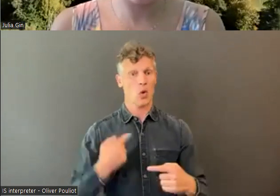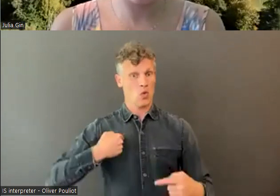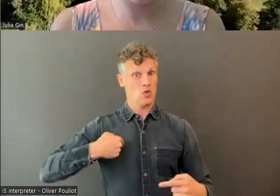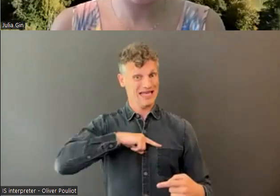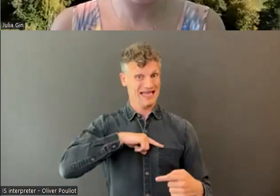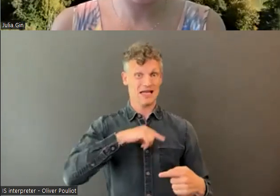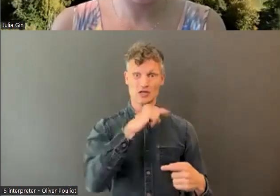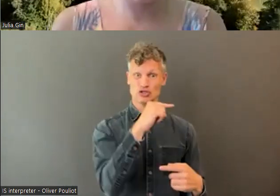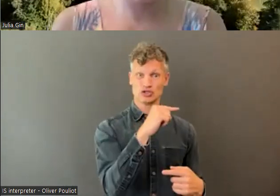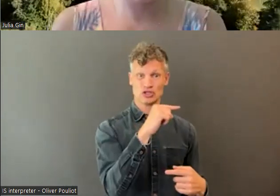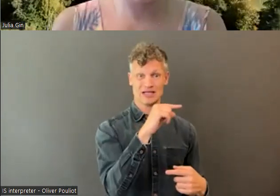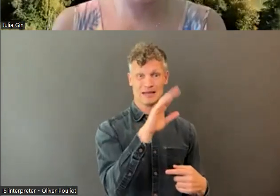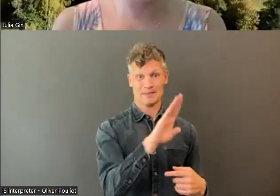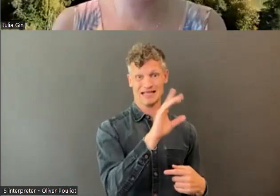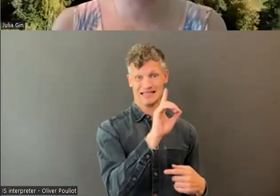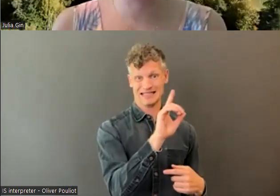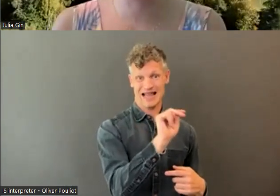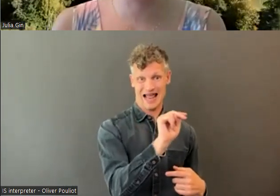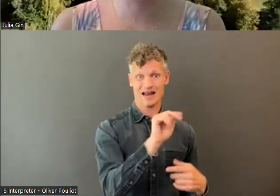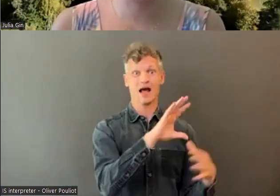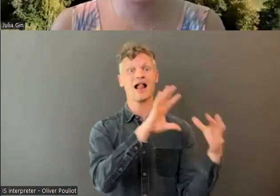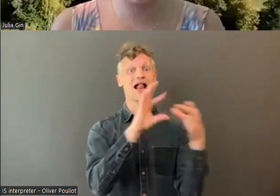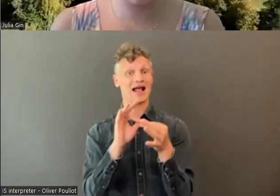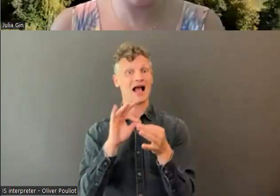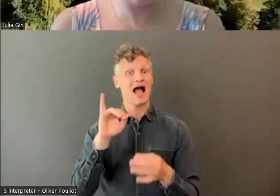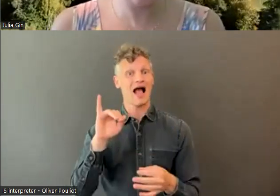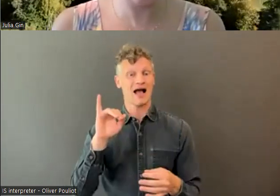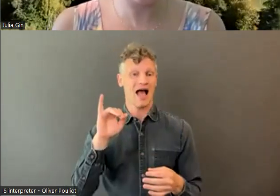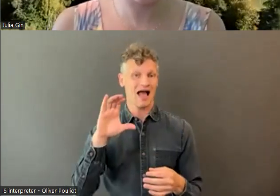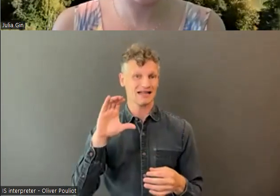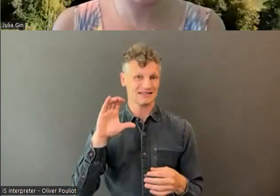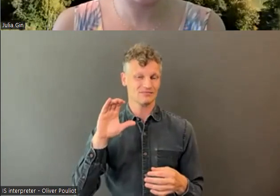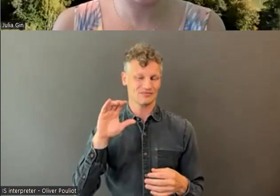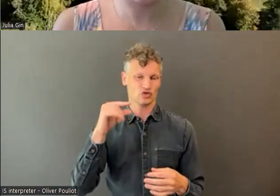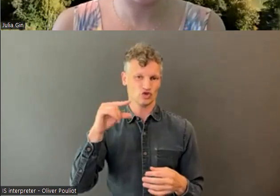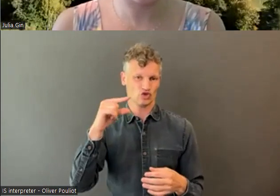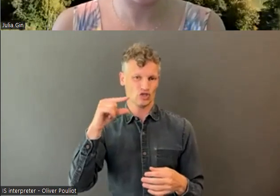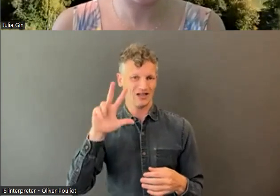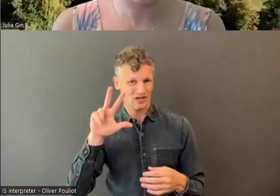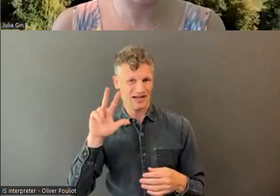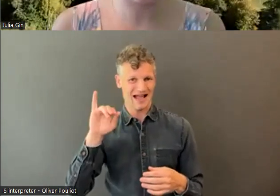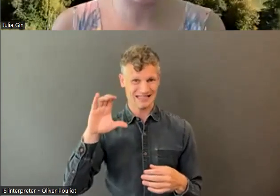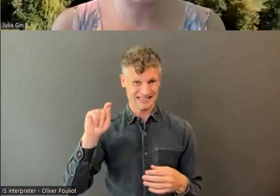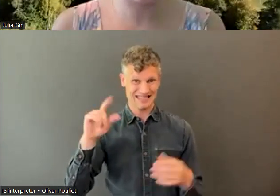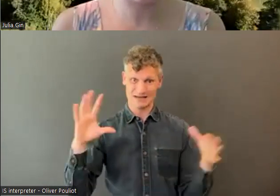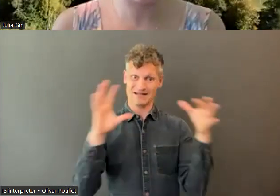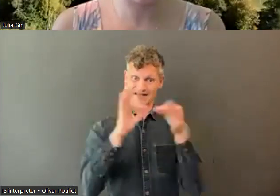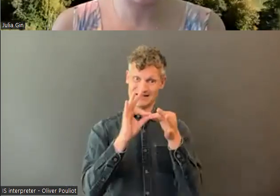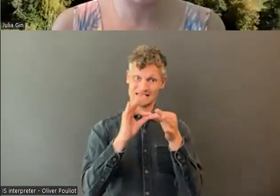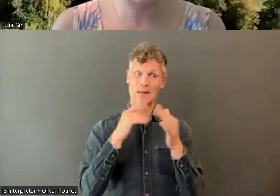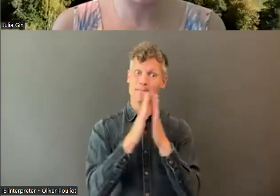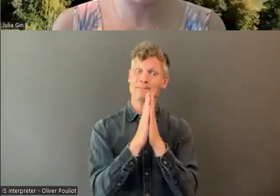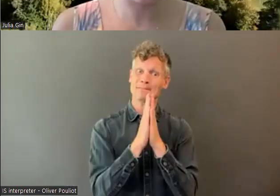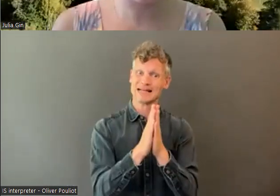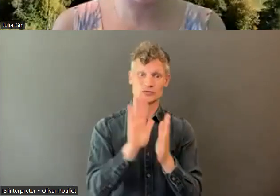to encourage every member of GBDN to have that conversation with procurement that says, why don't you just send out that